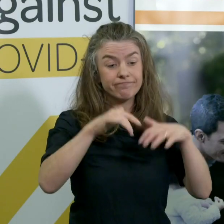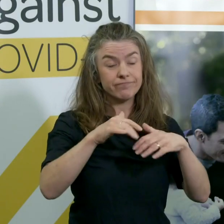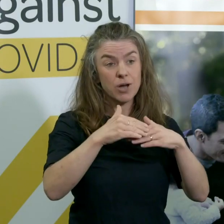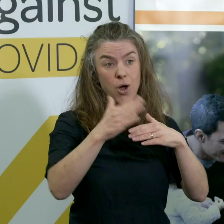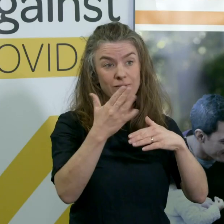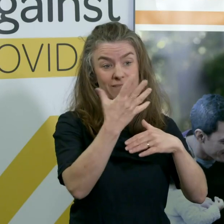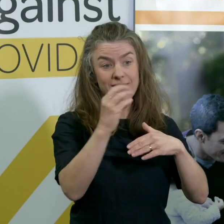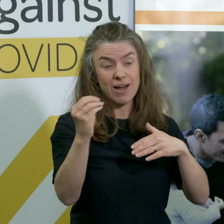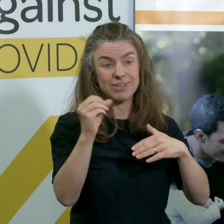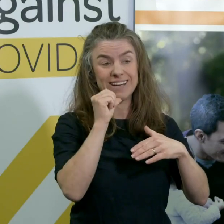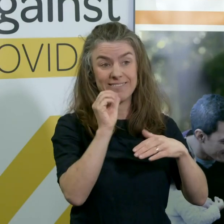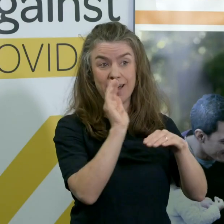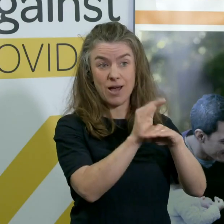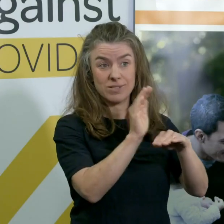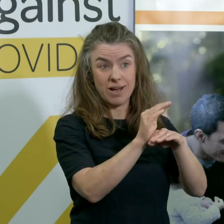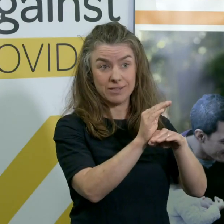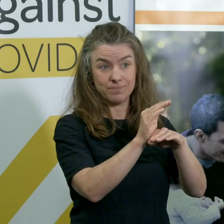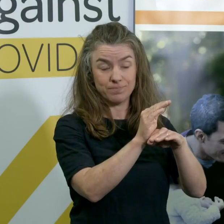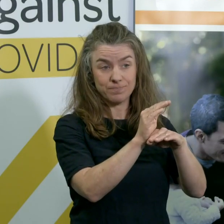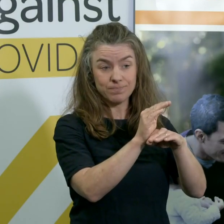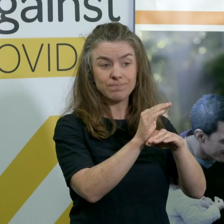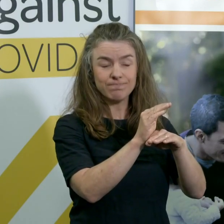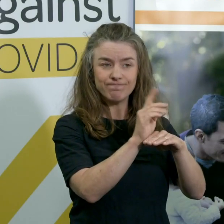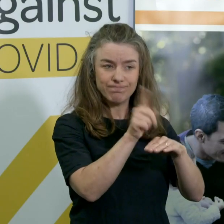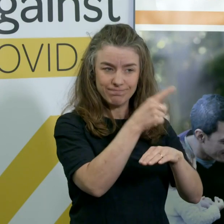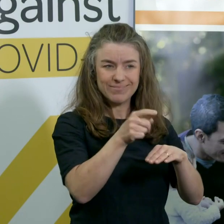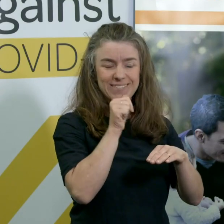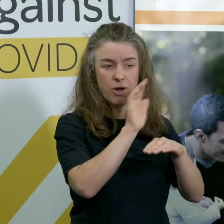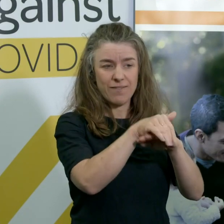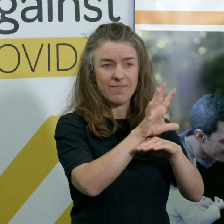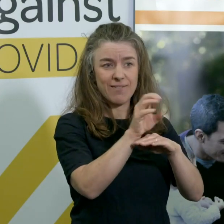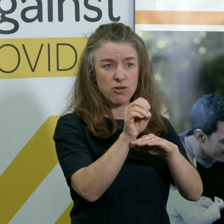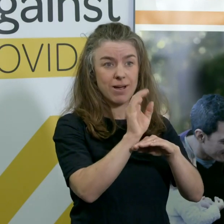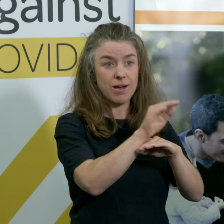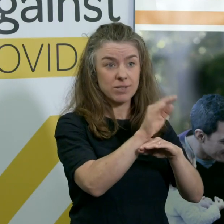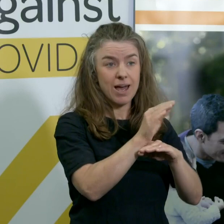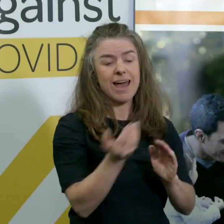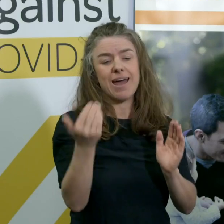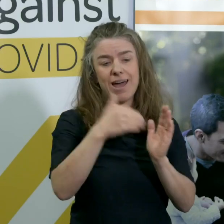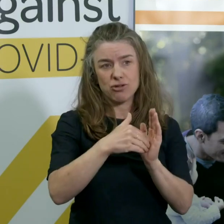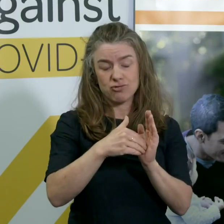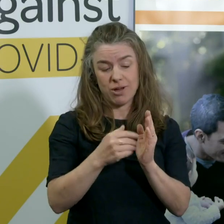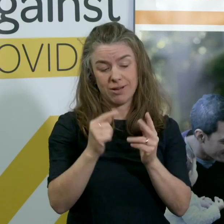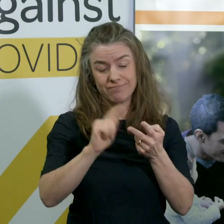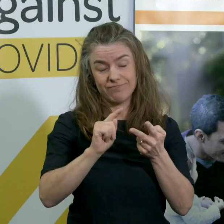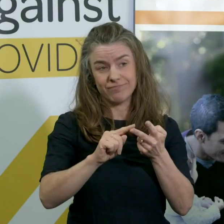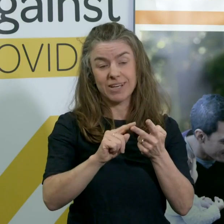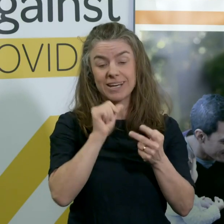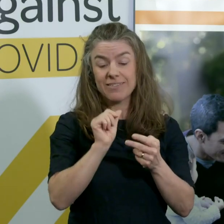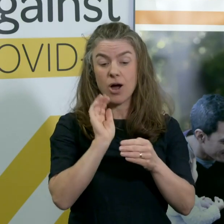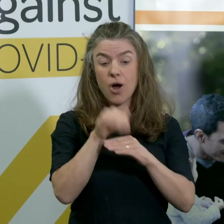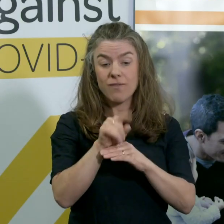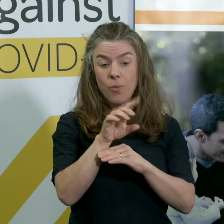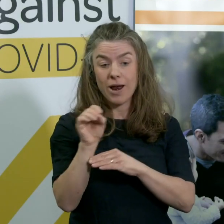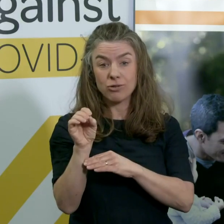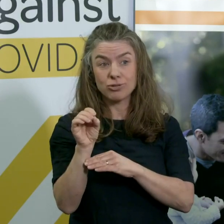500 people or more in close proximity outdoors, there is an additional requirement that those with 100 people or more